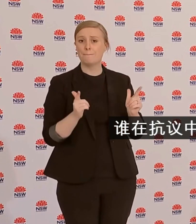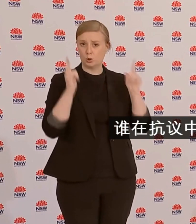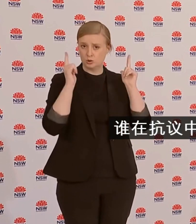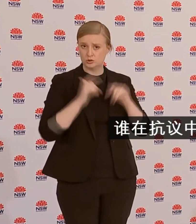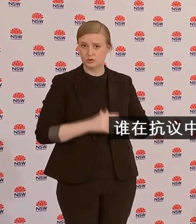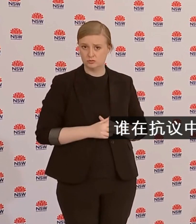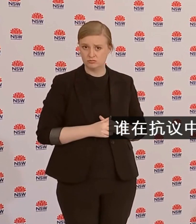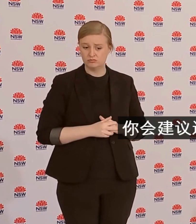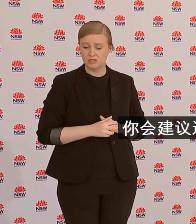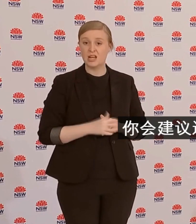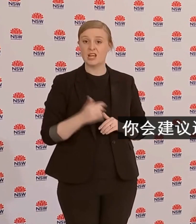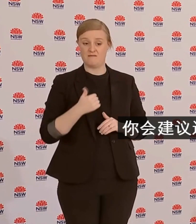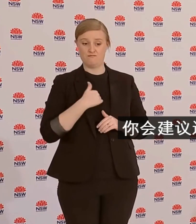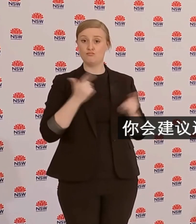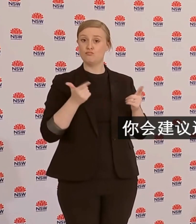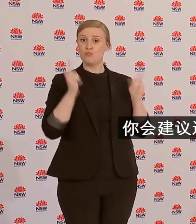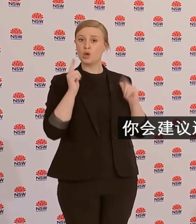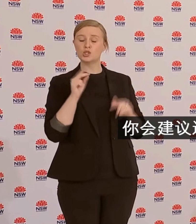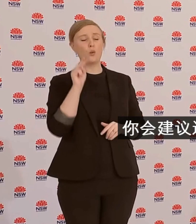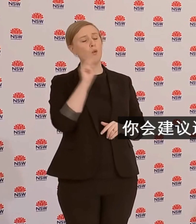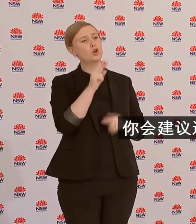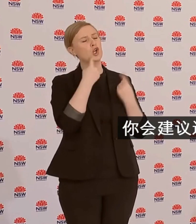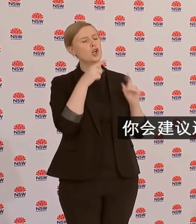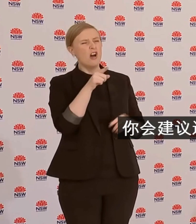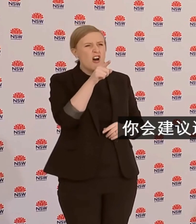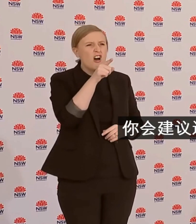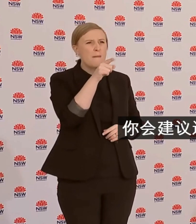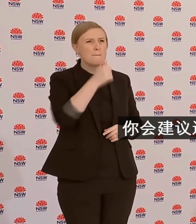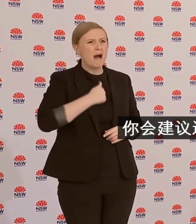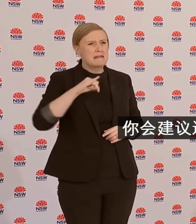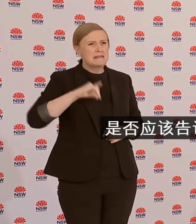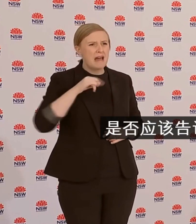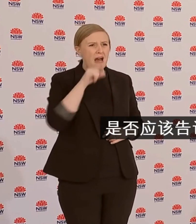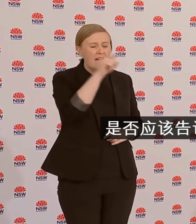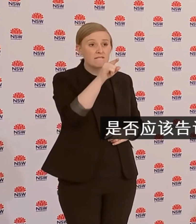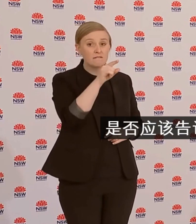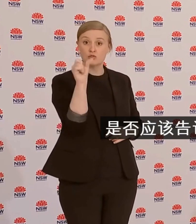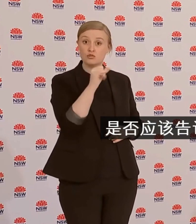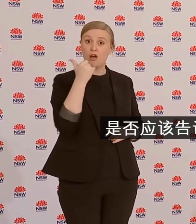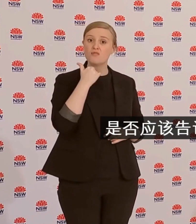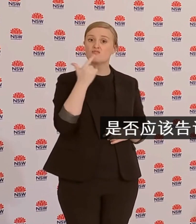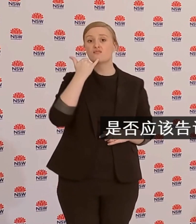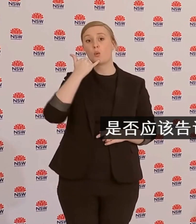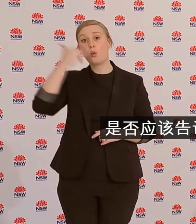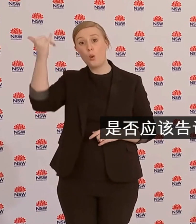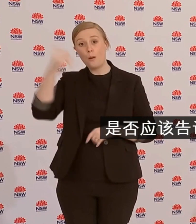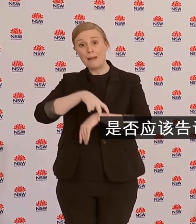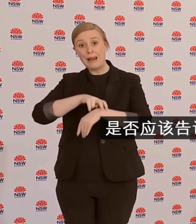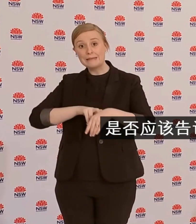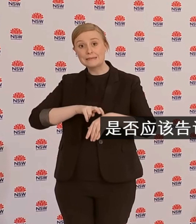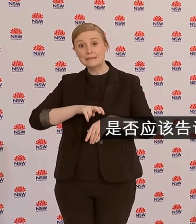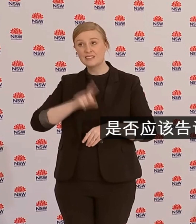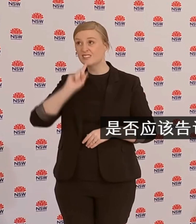at the protest? Would you advise those employers to call police, or should those employees be told to stay at